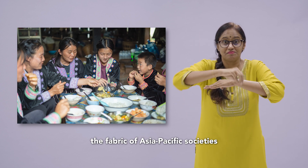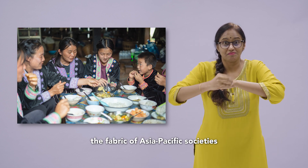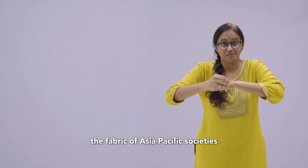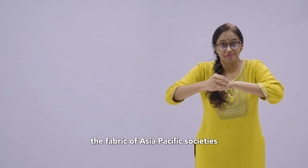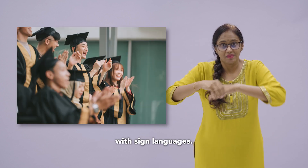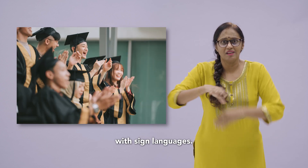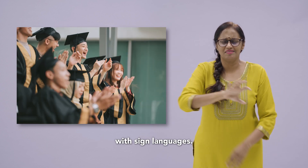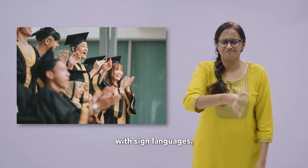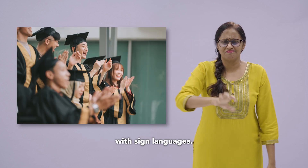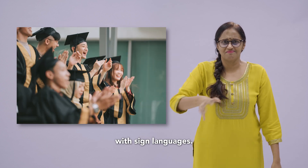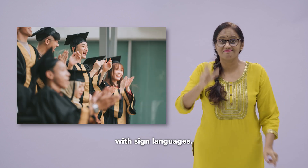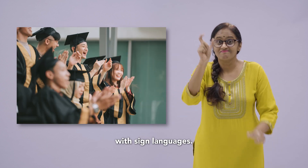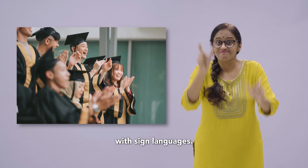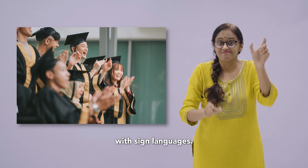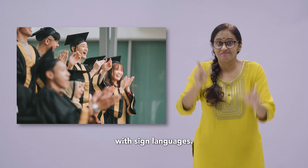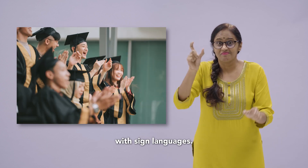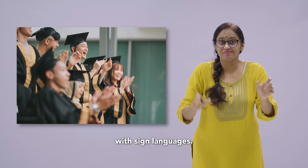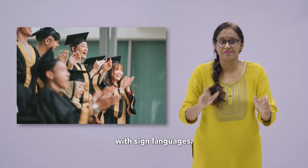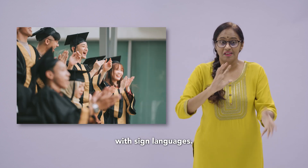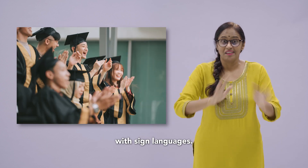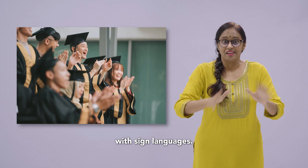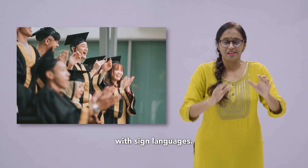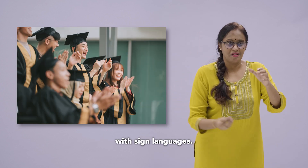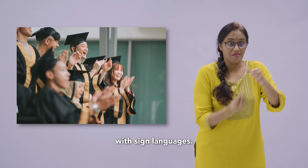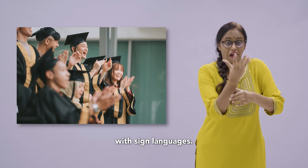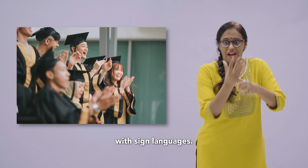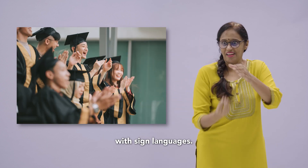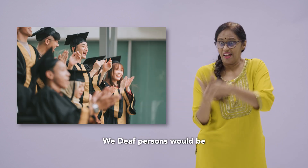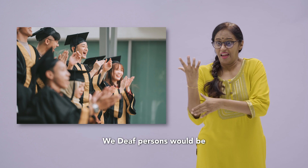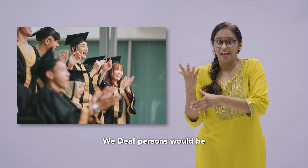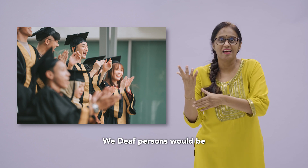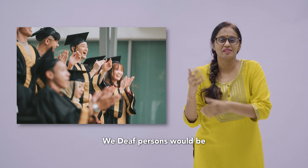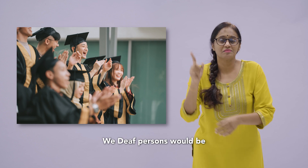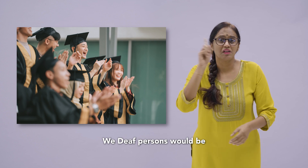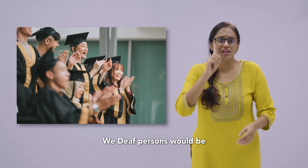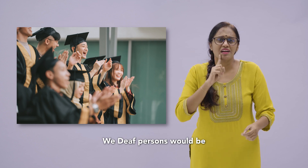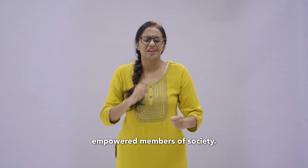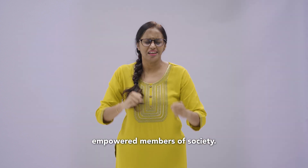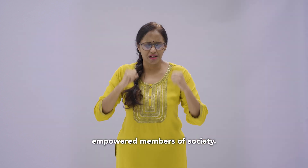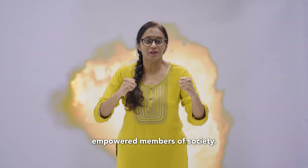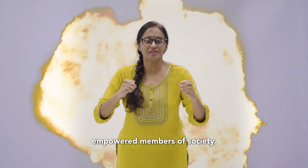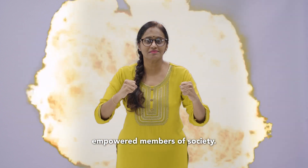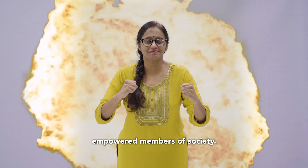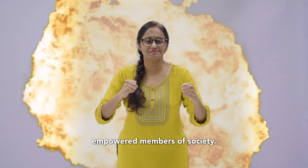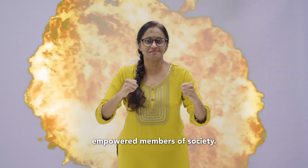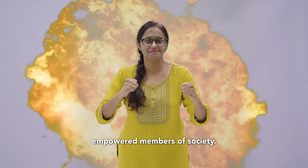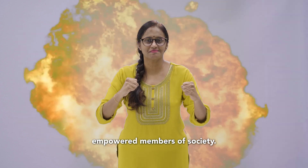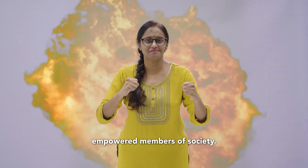sign languages. We deaf persons would be empowered members of society.